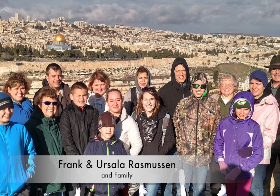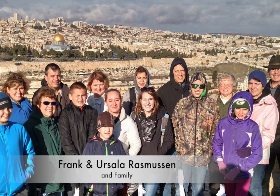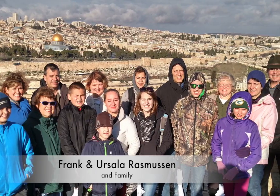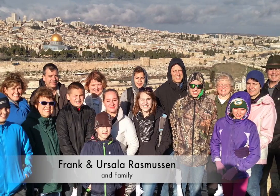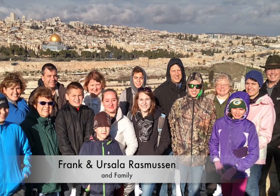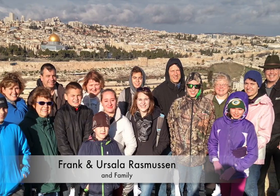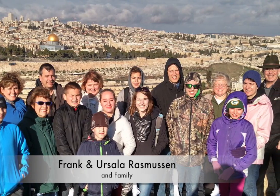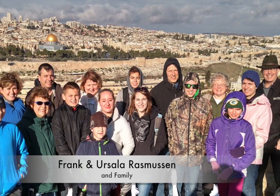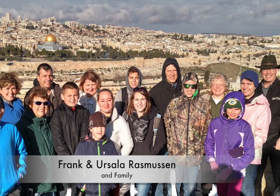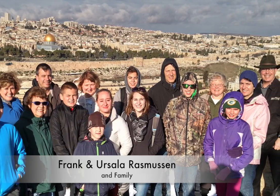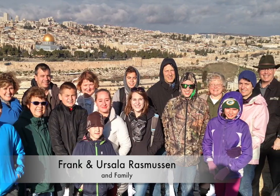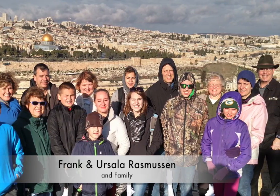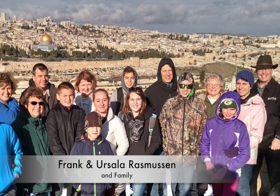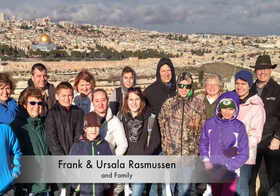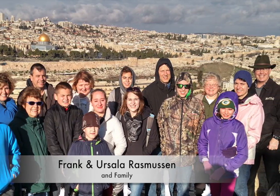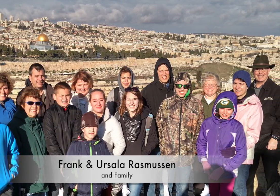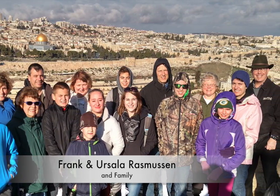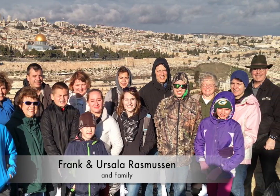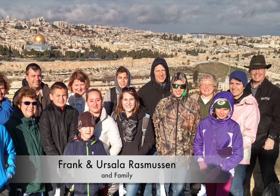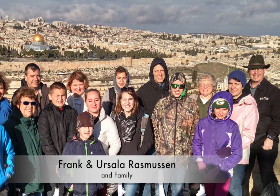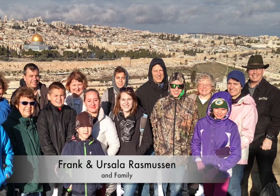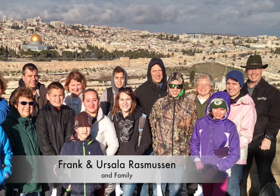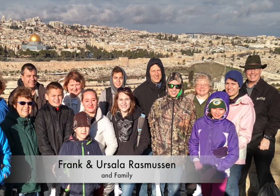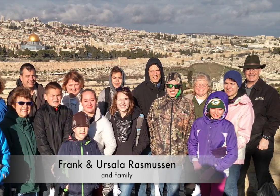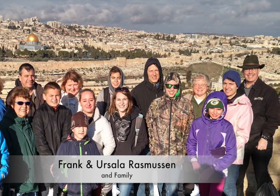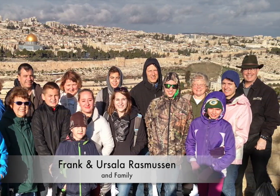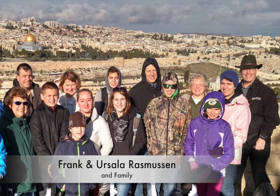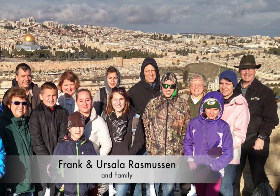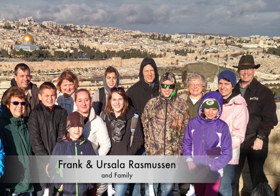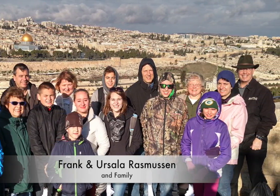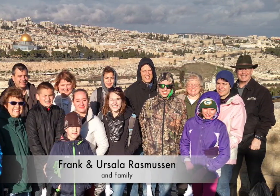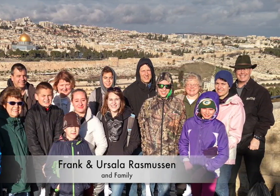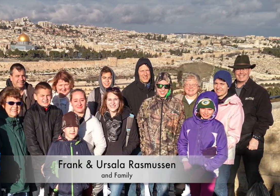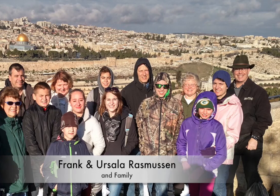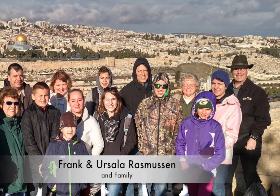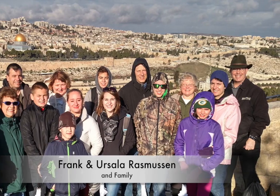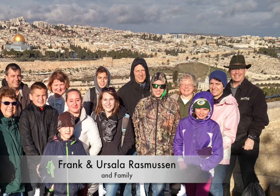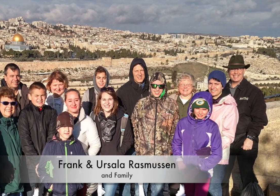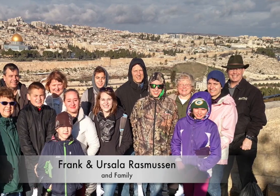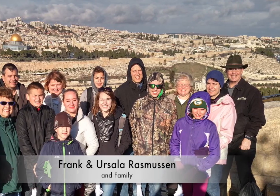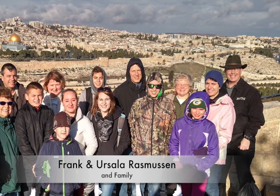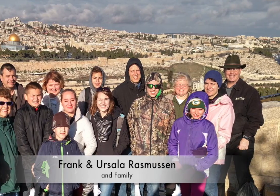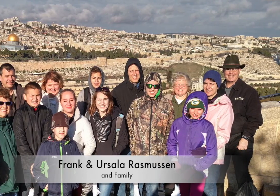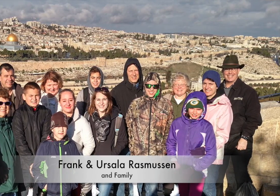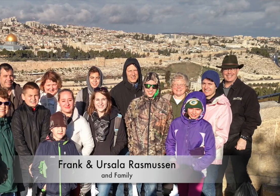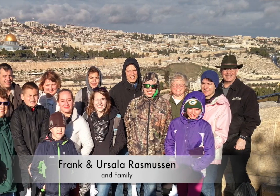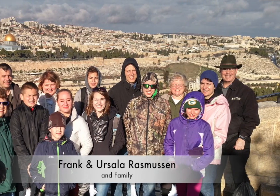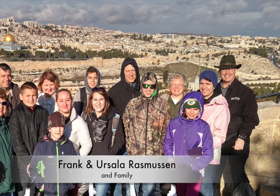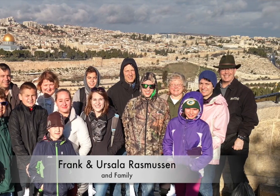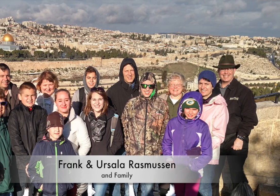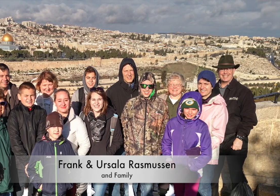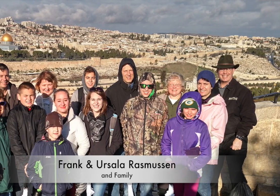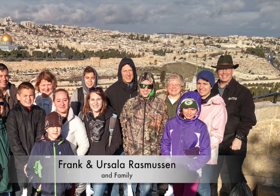their allowing us to be there with them. This is the entire group on our tour. We're so grateful to have had the opportunity to